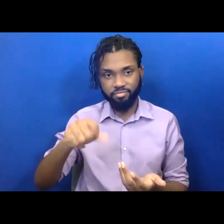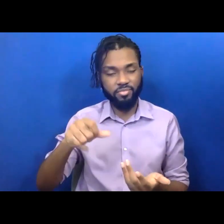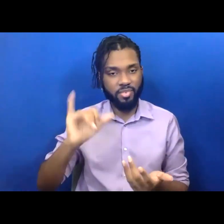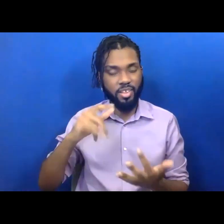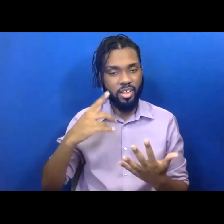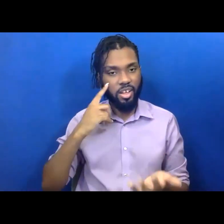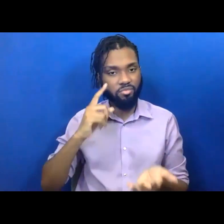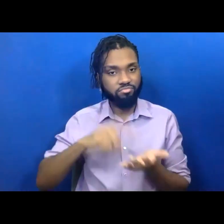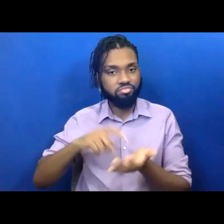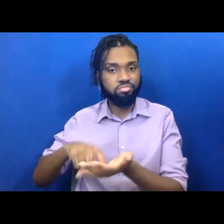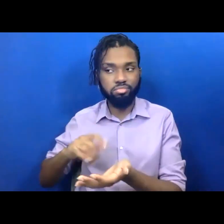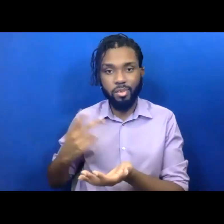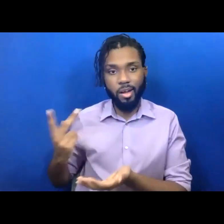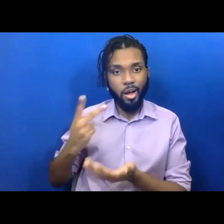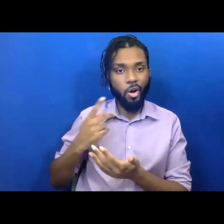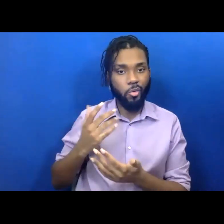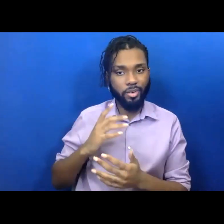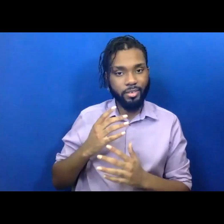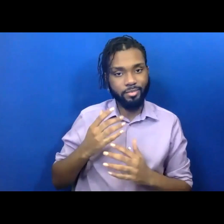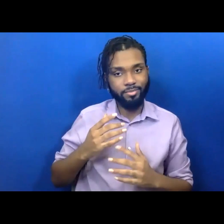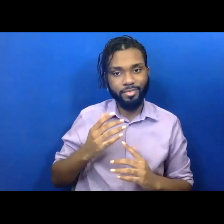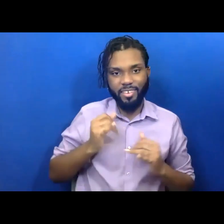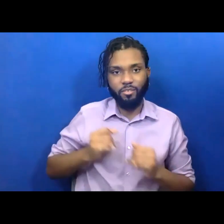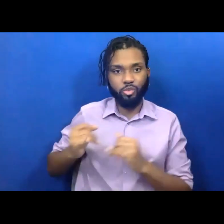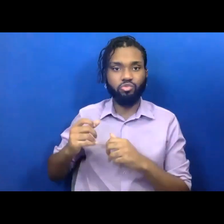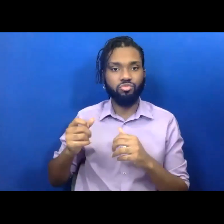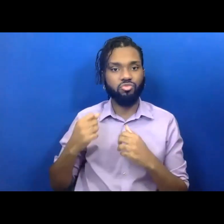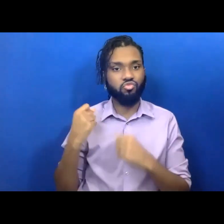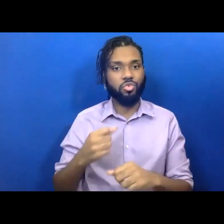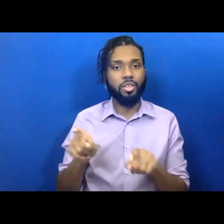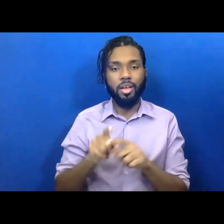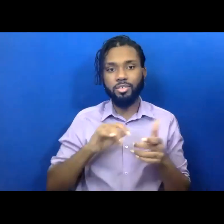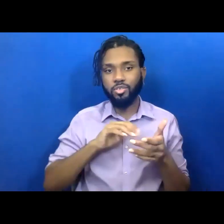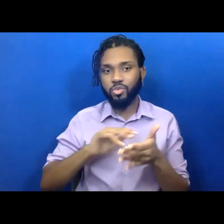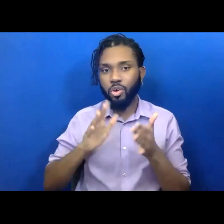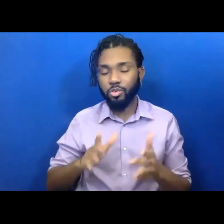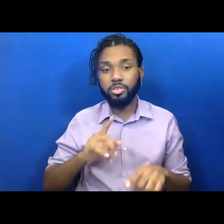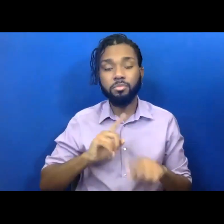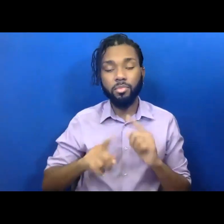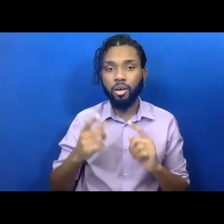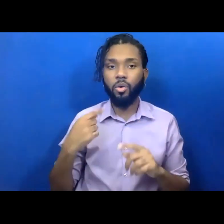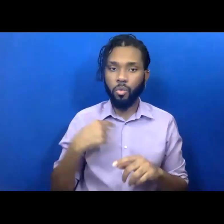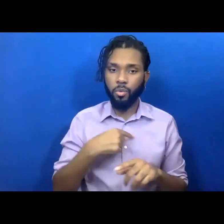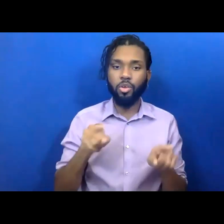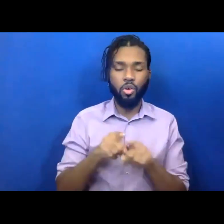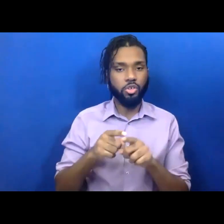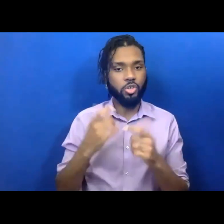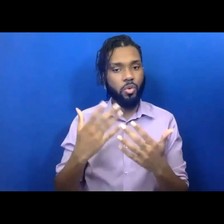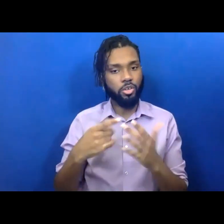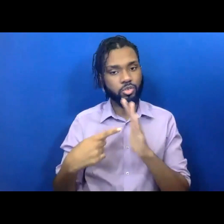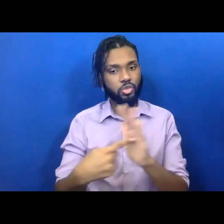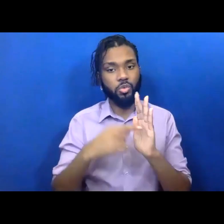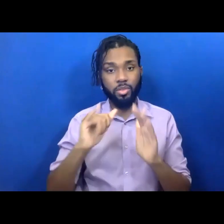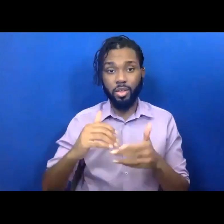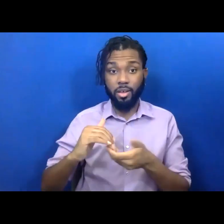own individual strengths as scholars, but also we want to do it to make a statement about how collaboration